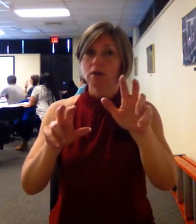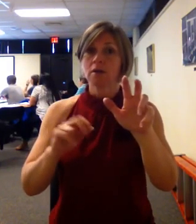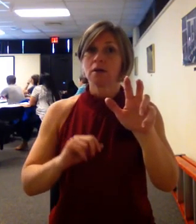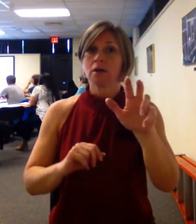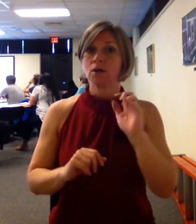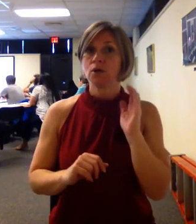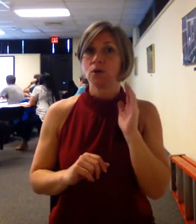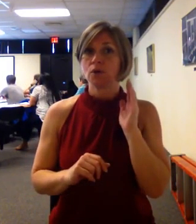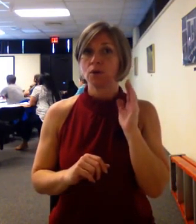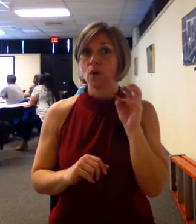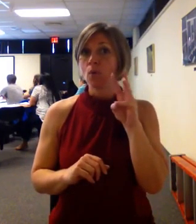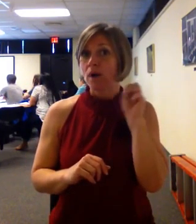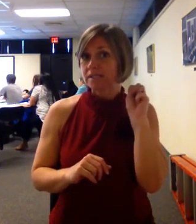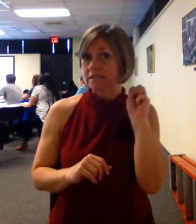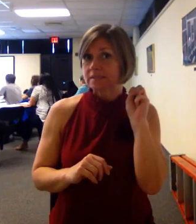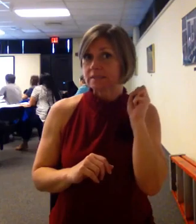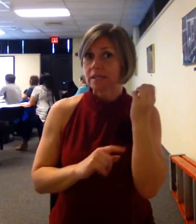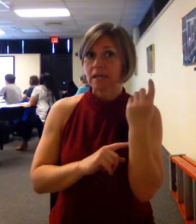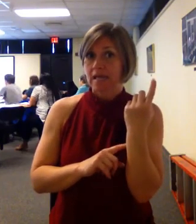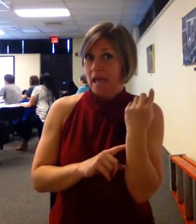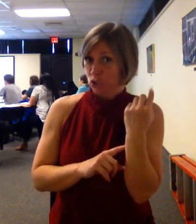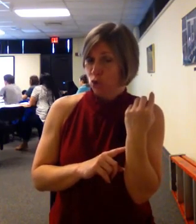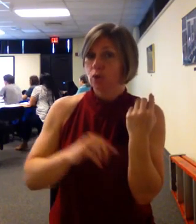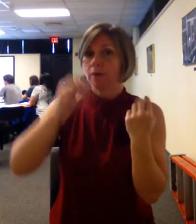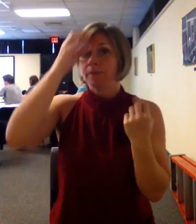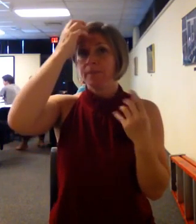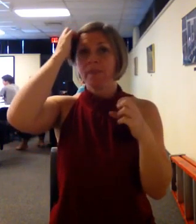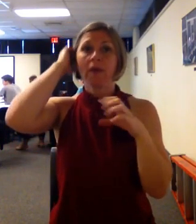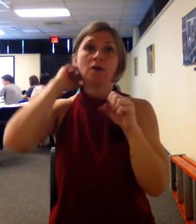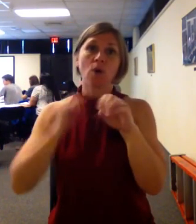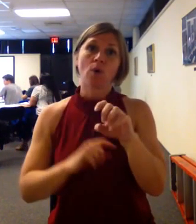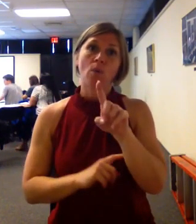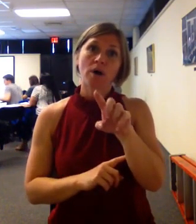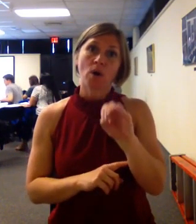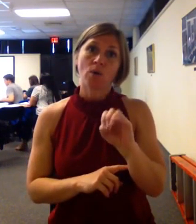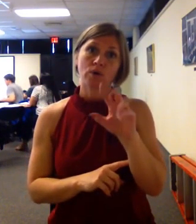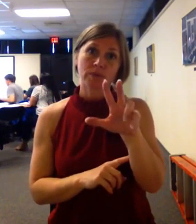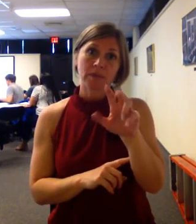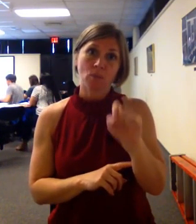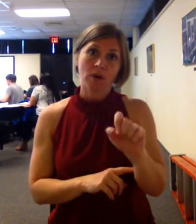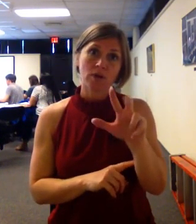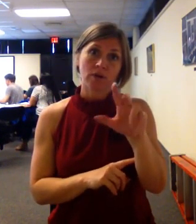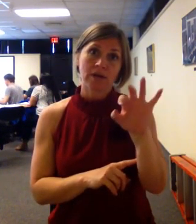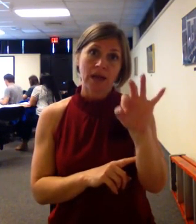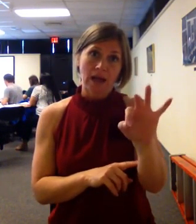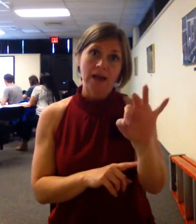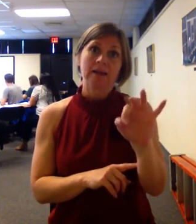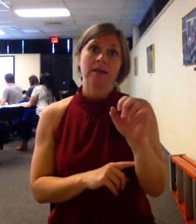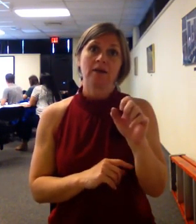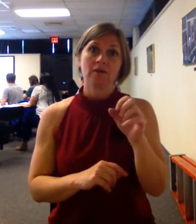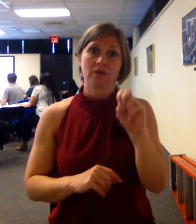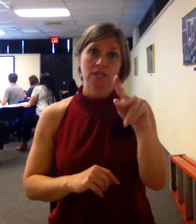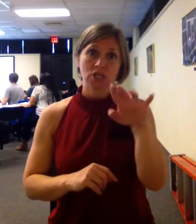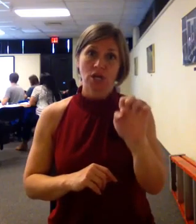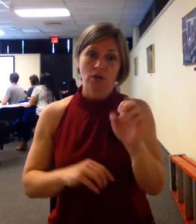was in the previous year. So it started out $103.39 per share. It went up to $106.69